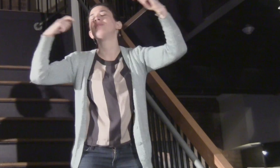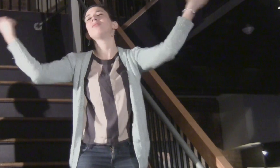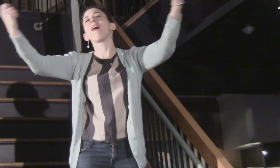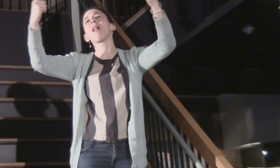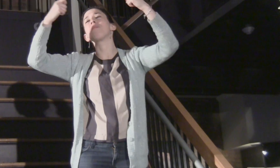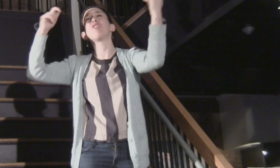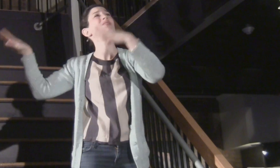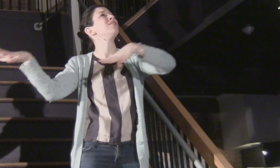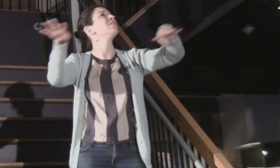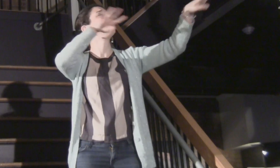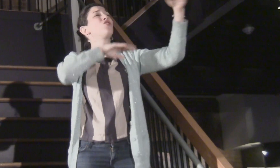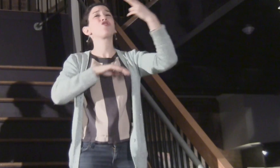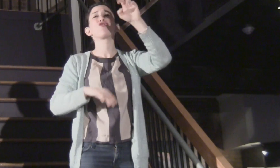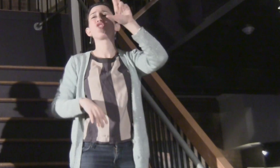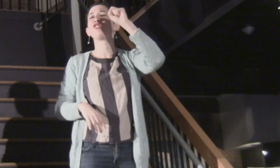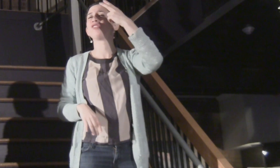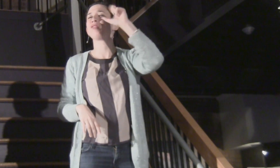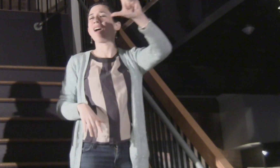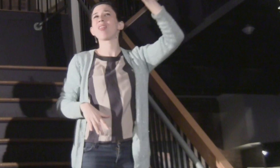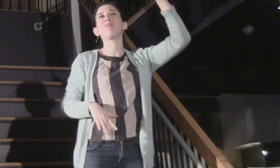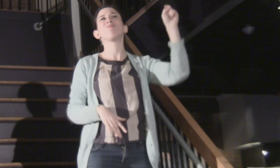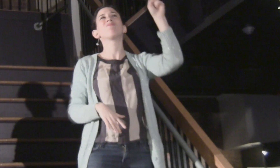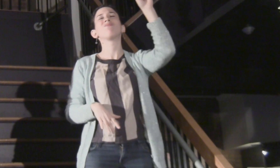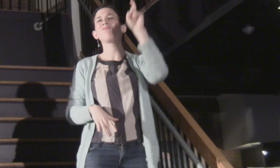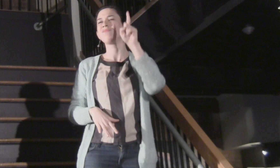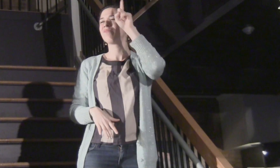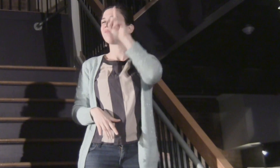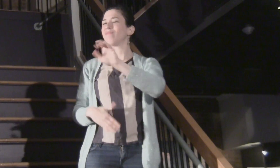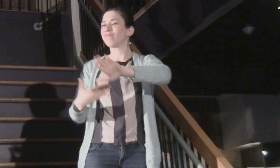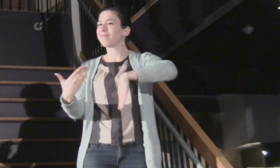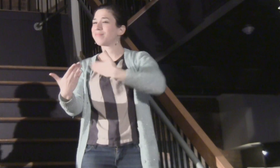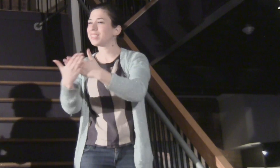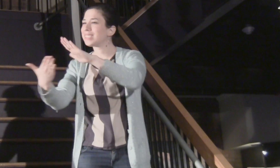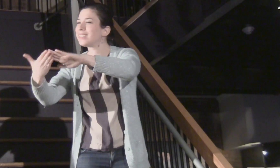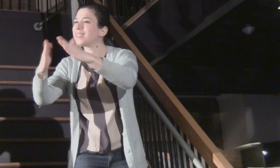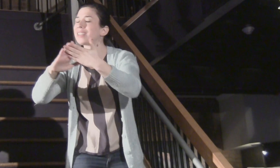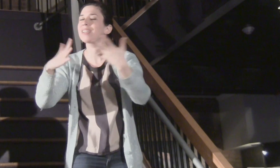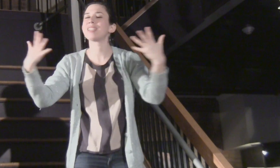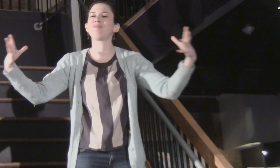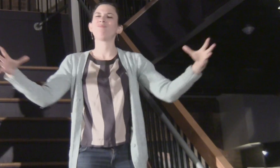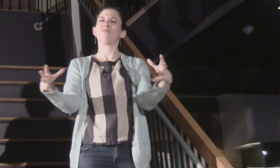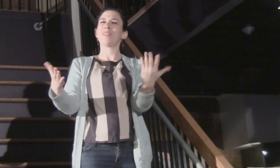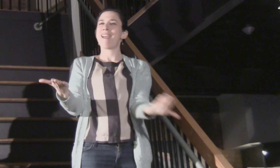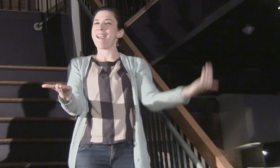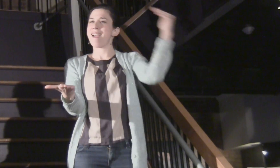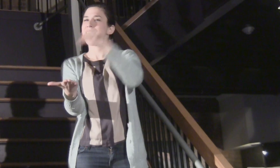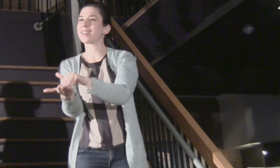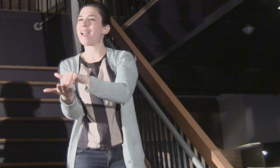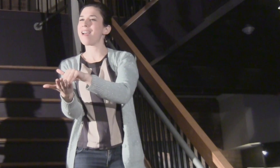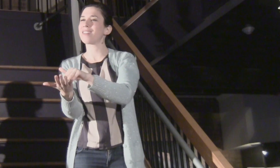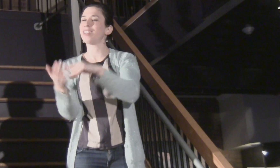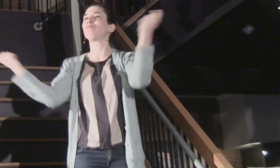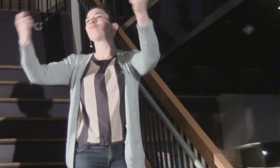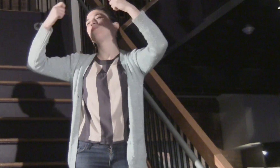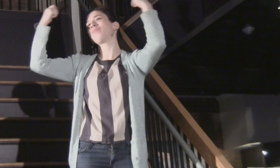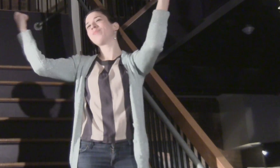own menorahs. And Herschel walked down to the town again